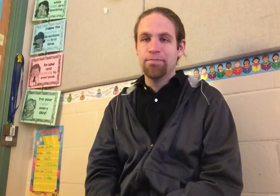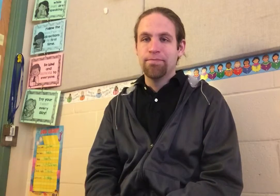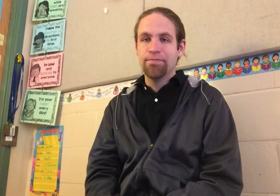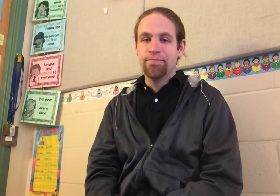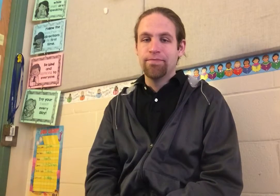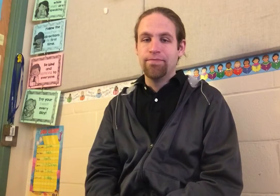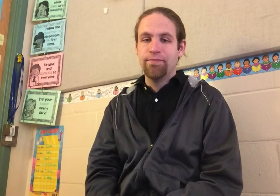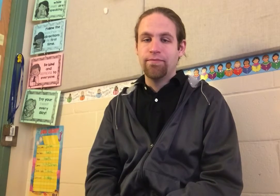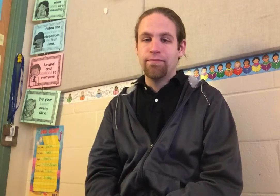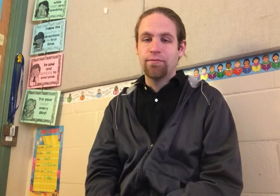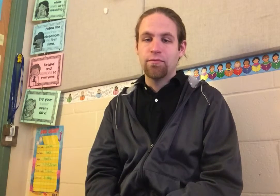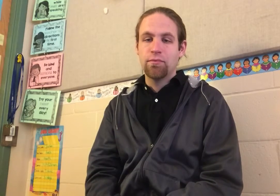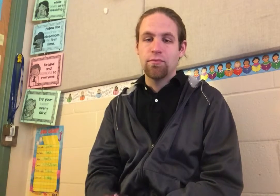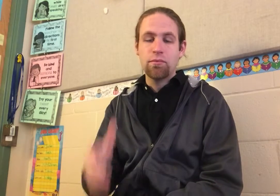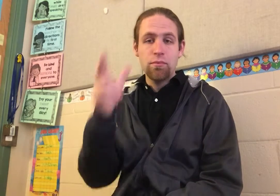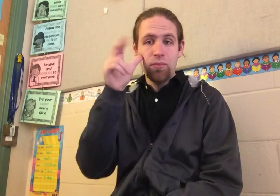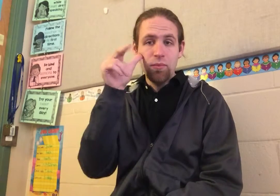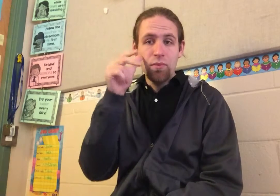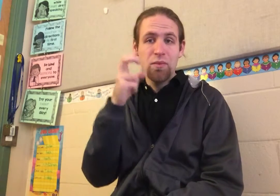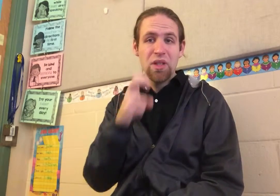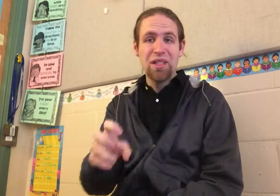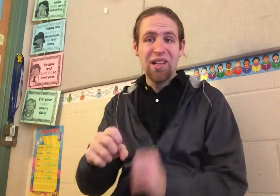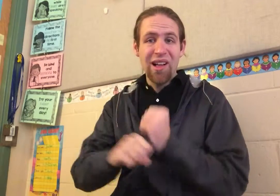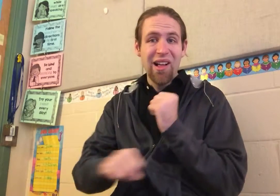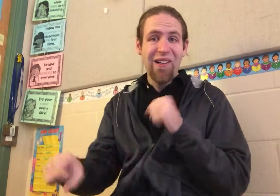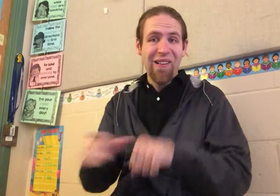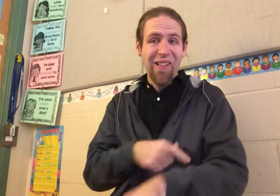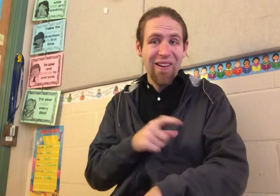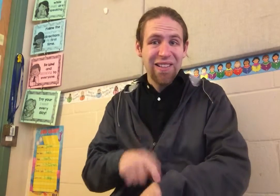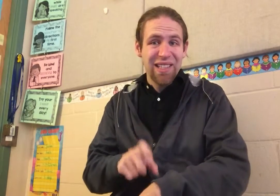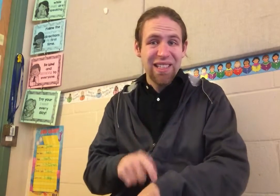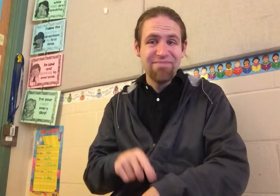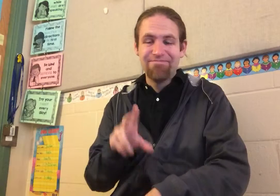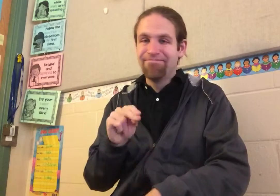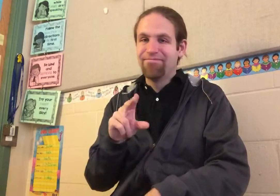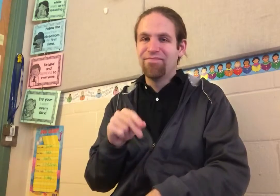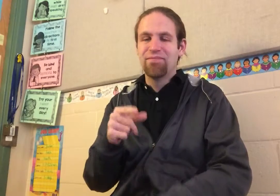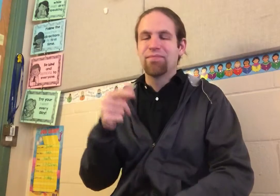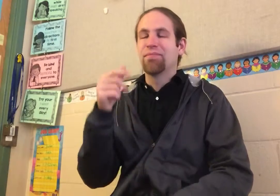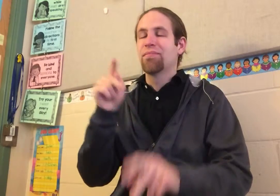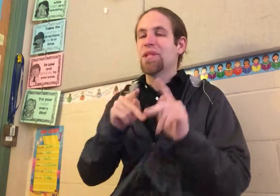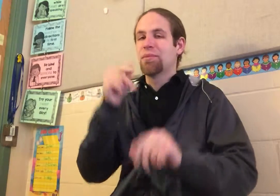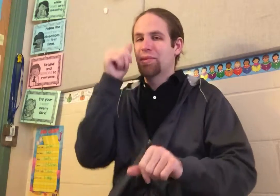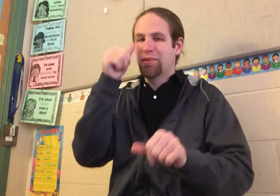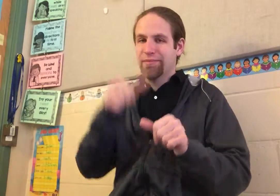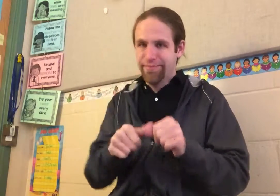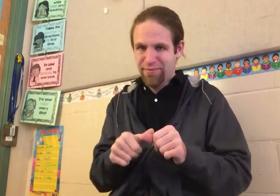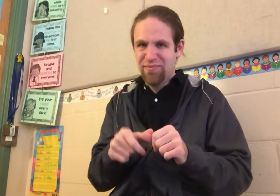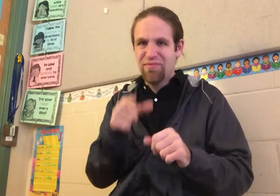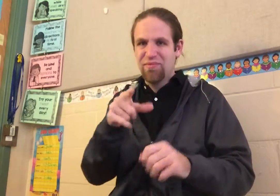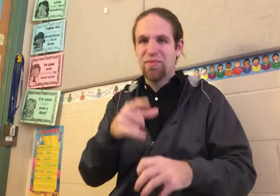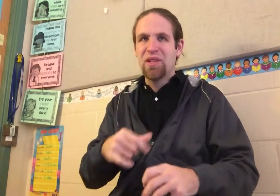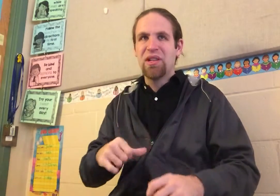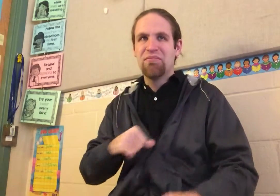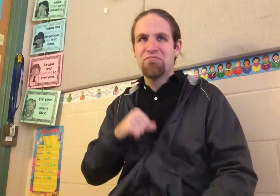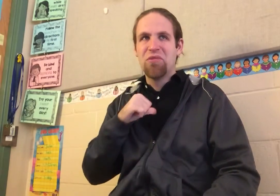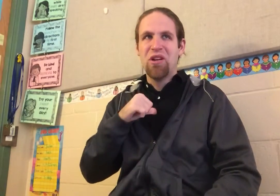Although the Pony Express did not last long, people still remember the can-do spirit of the founders and the bravery of the riders who carried the